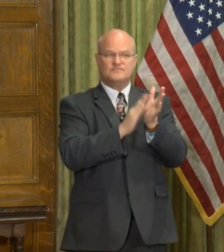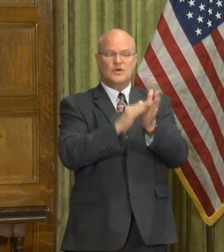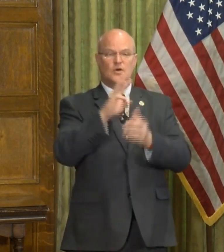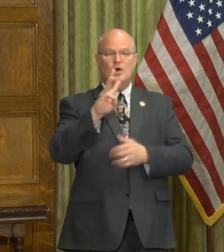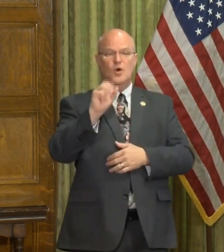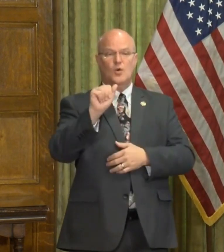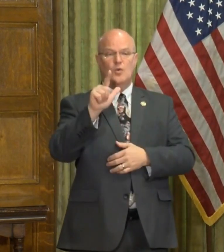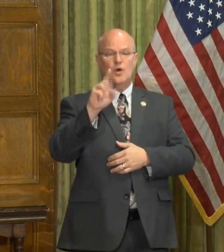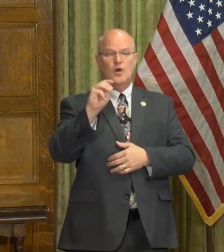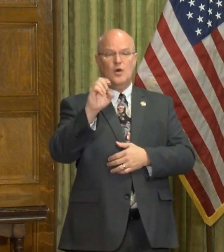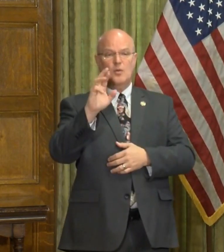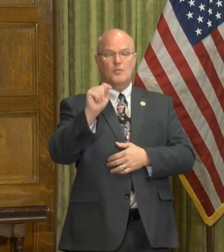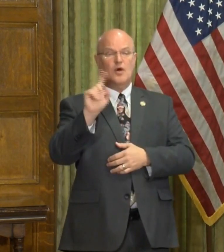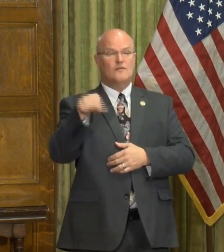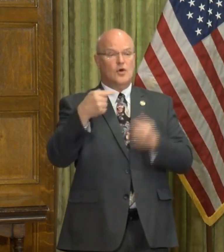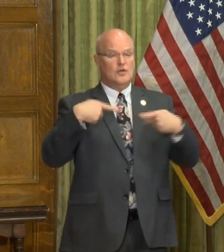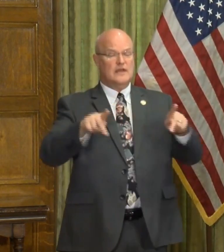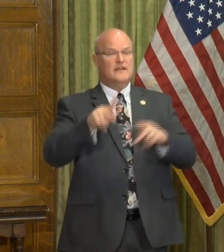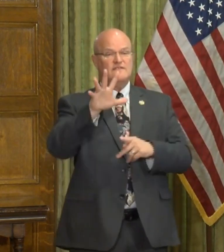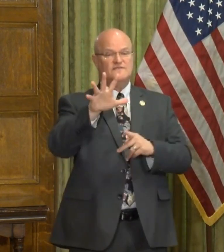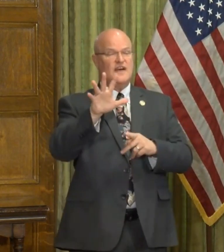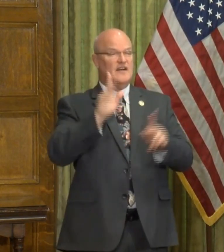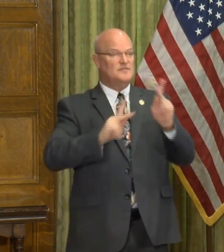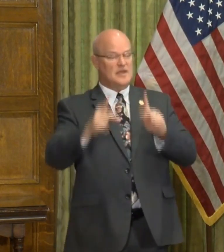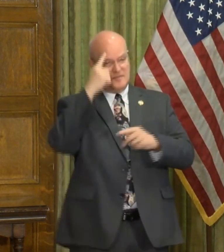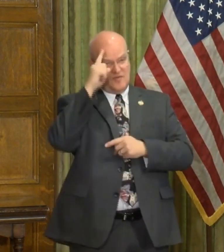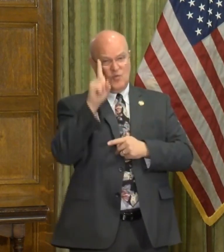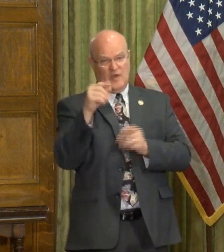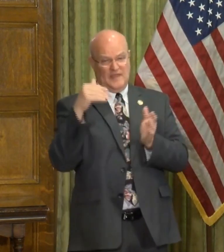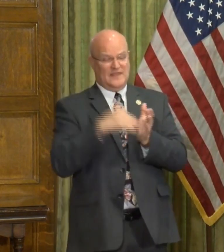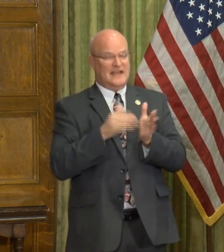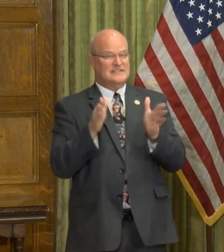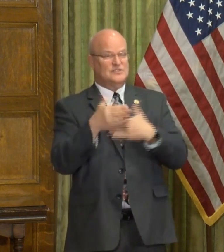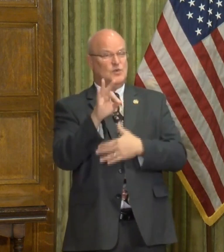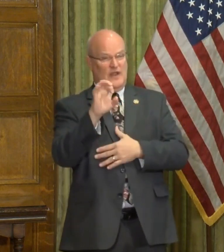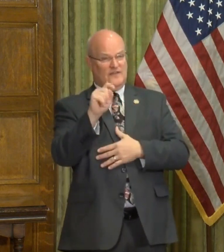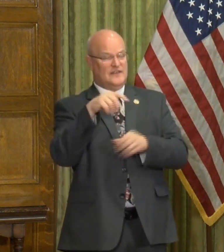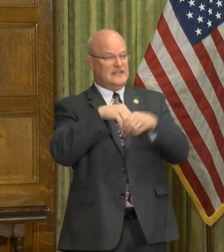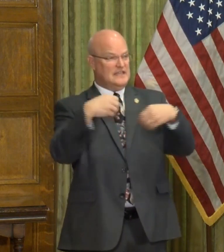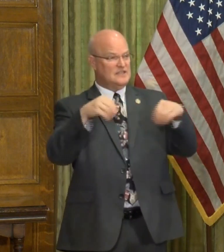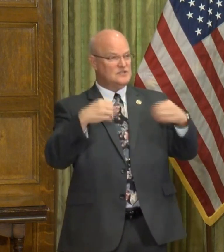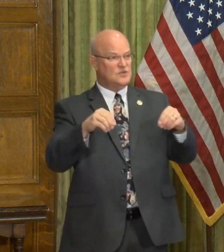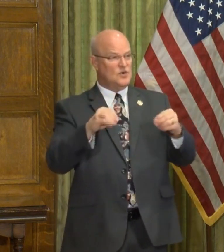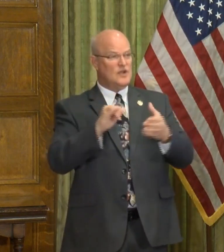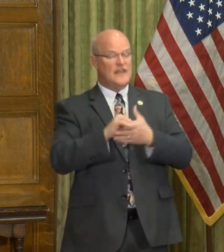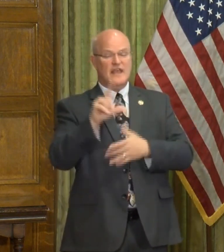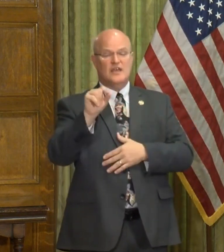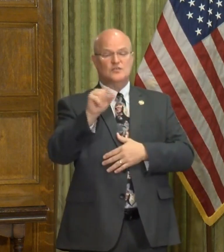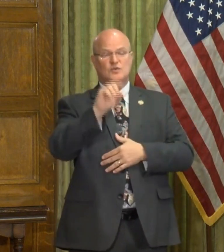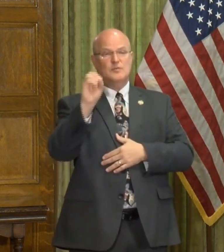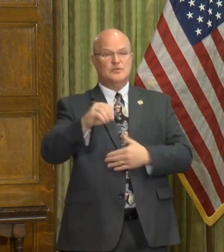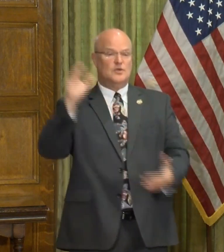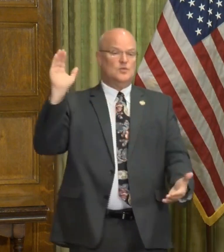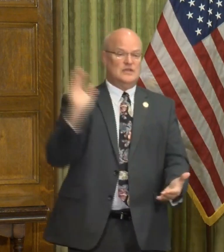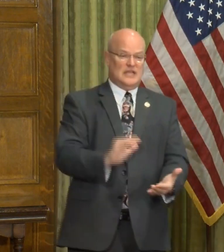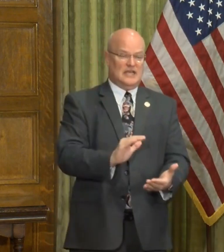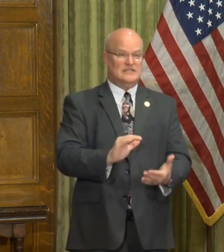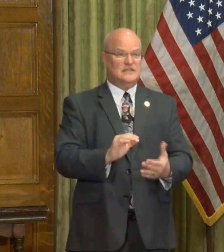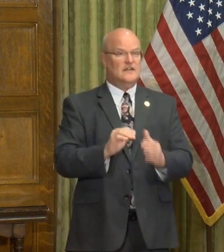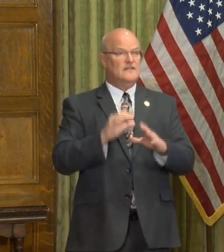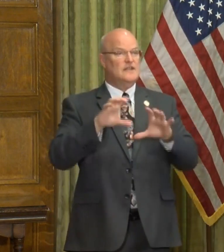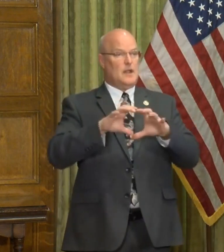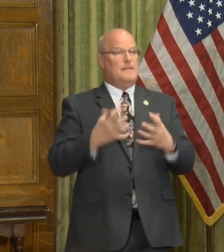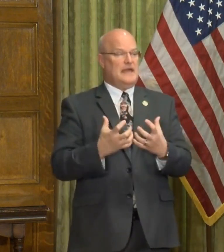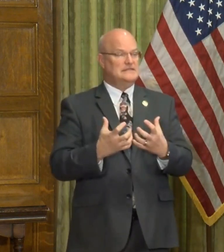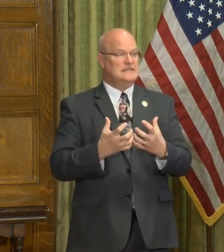applauding Walmart for only allowing 5 customers per 1,000 square feet, which is a 20% reduction